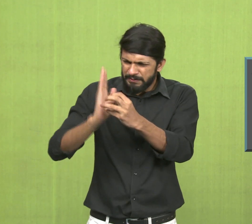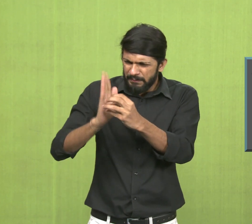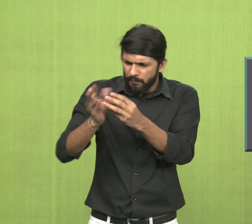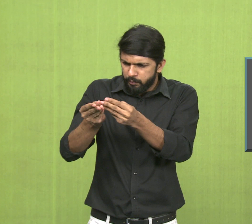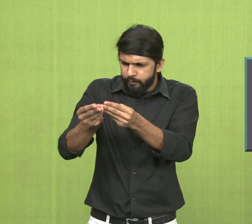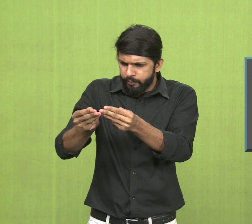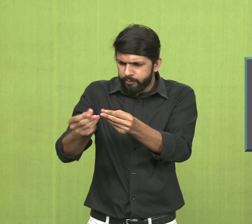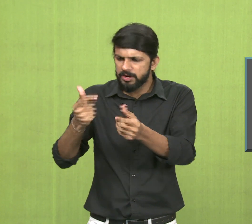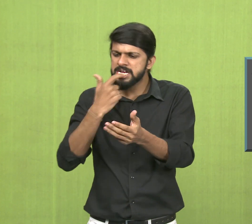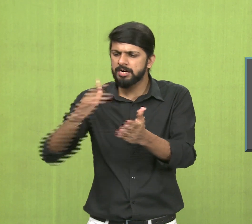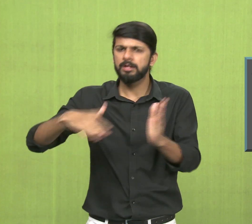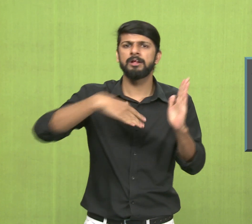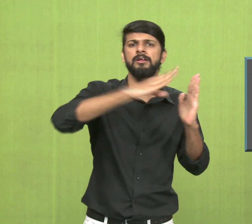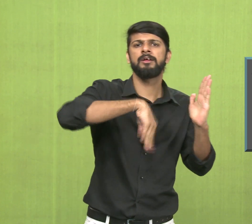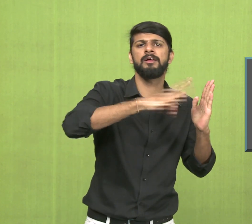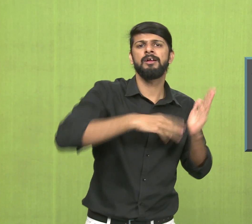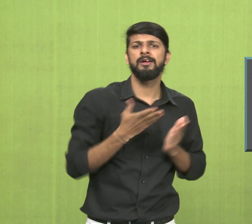White was obtained from lime,